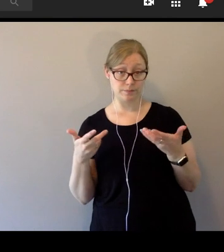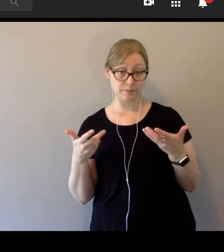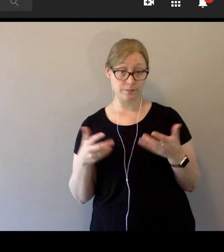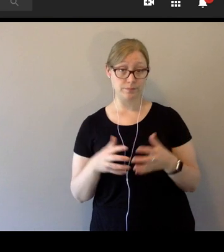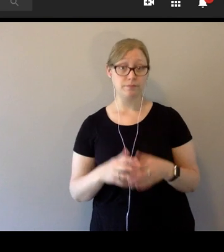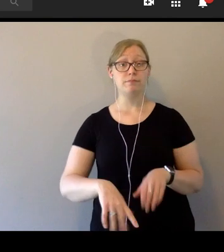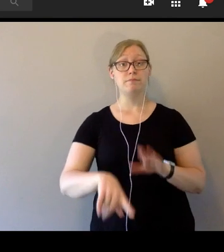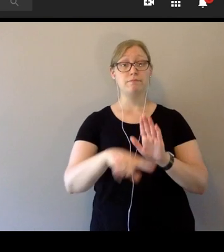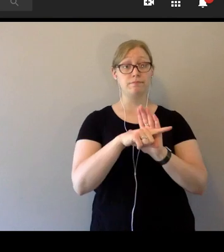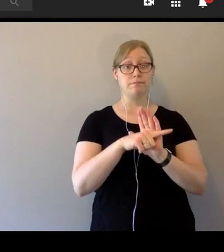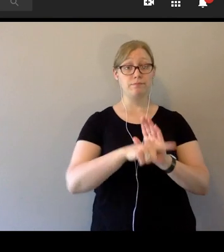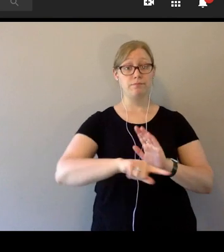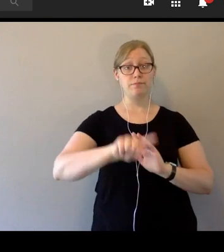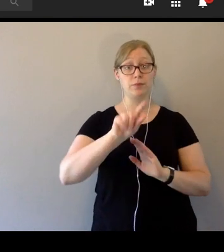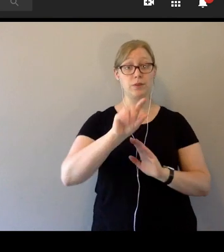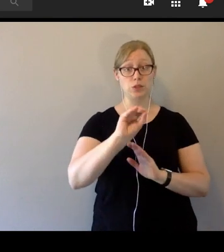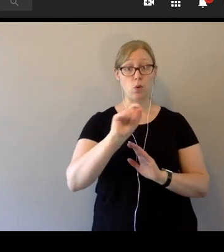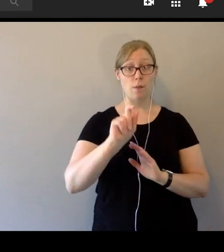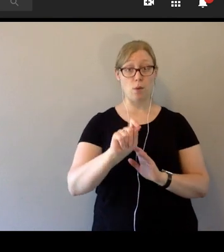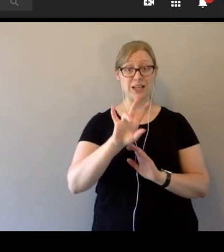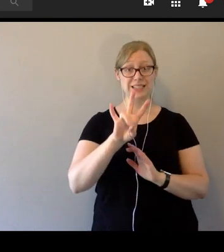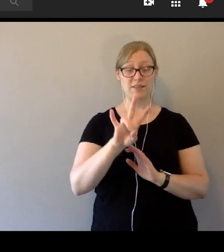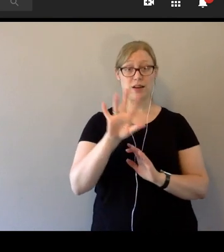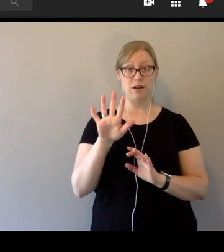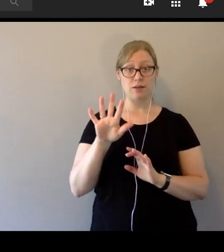is negative